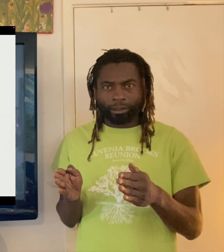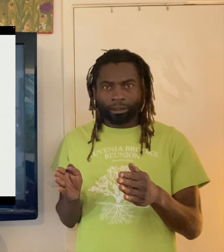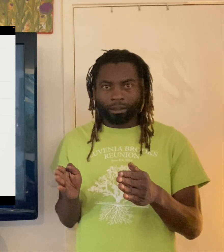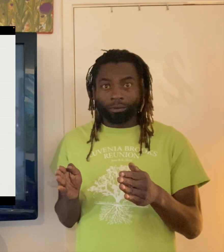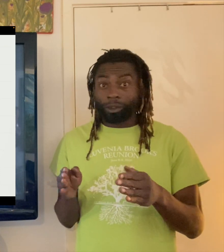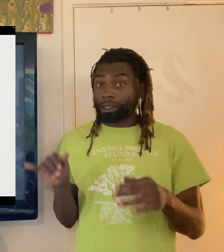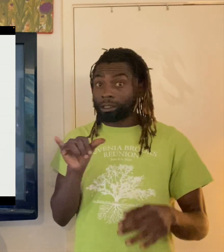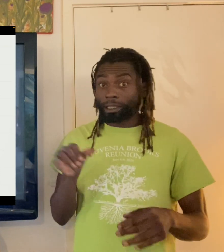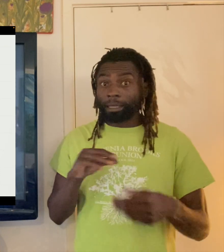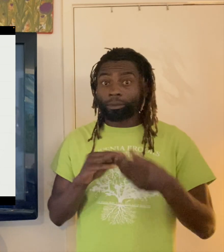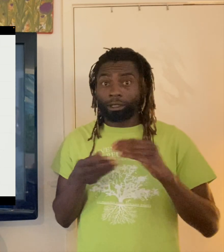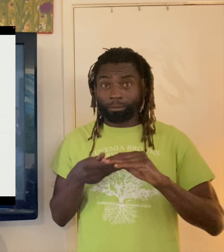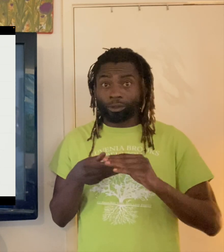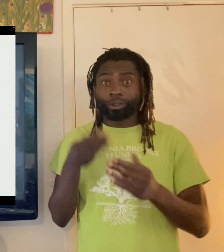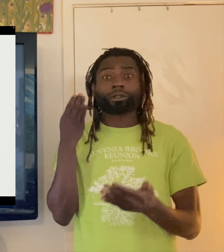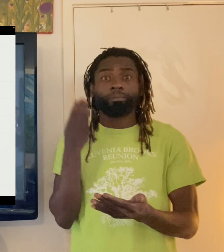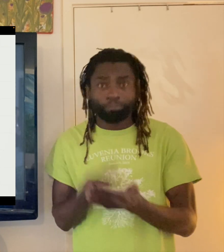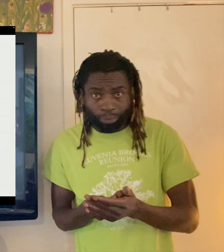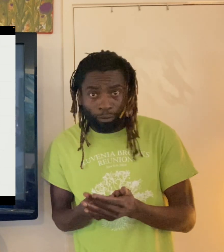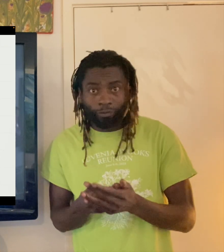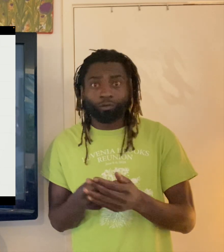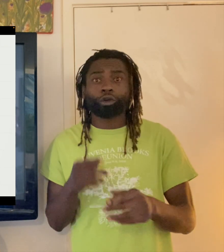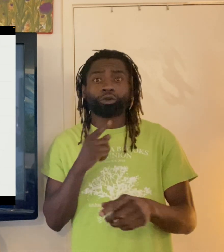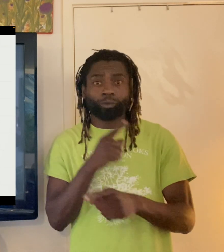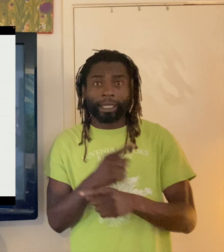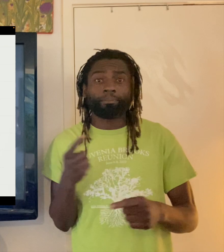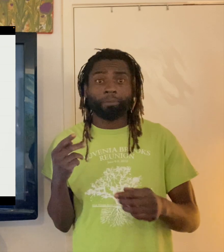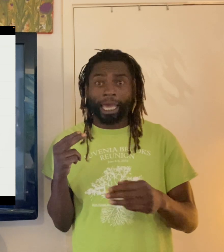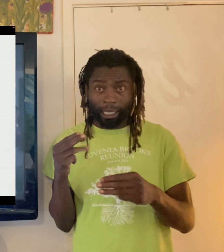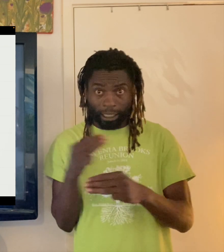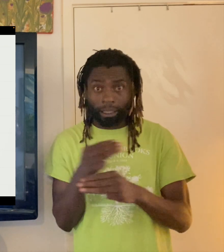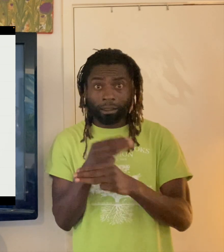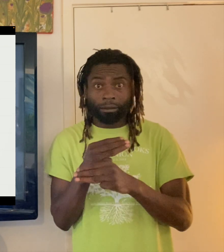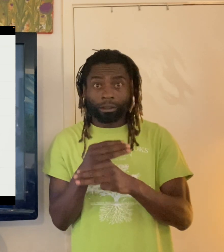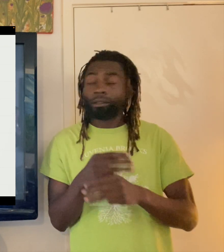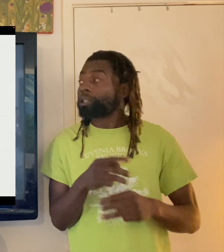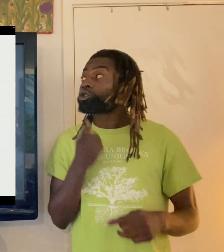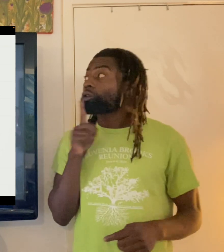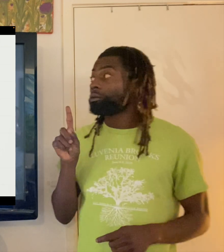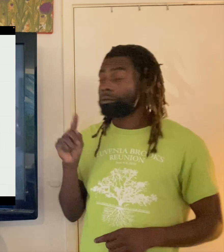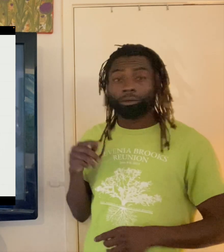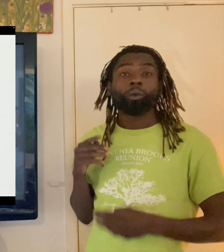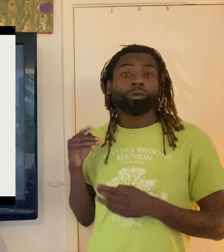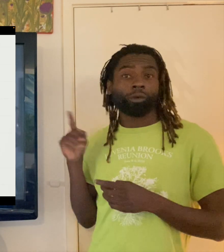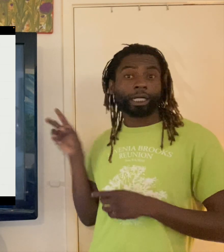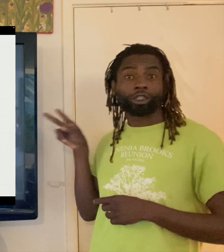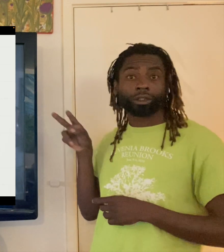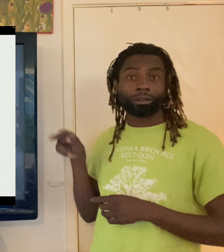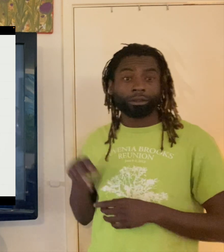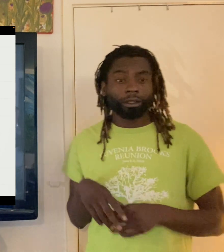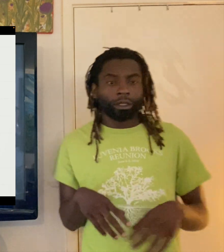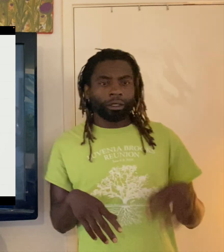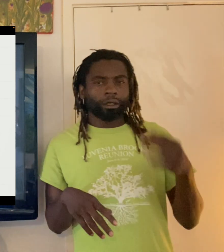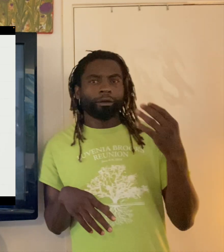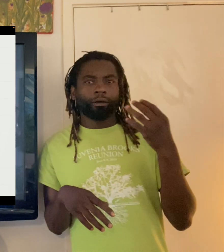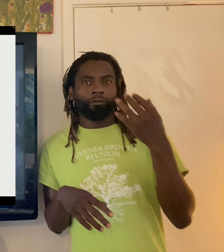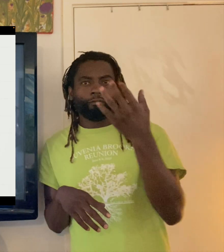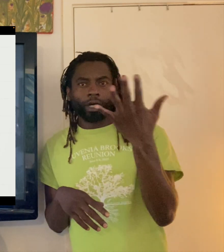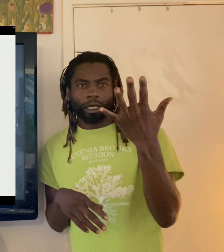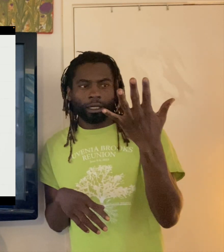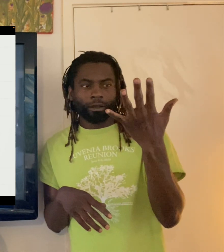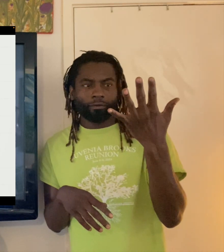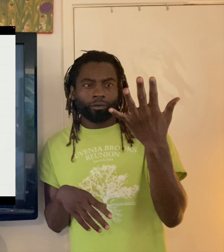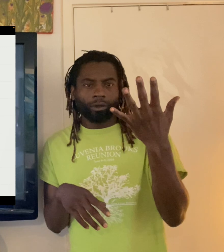ways with the same numbers to check if our math is correct. No, really, watch. If 5